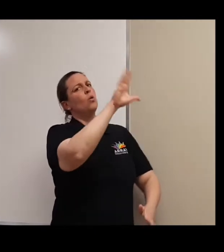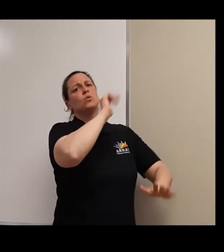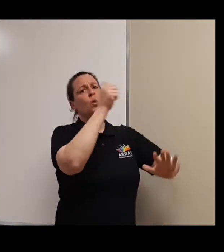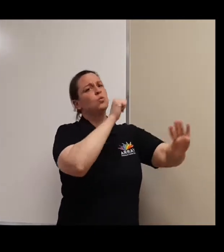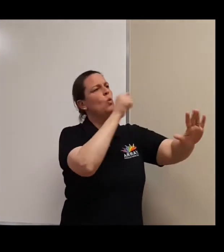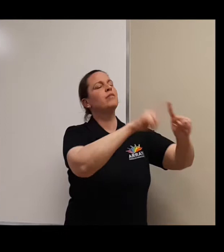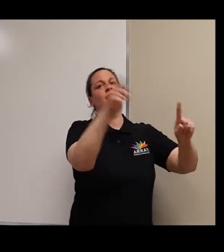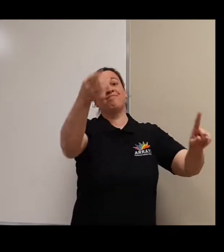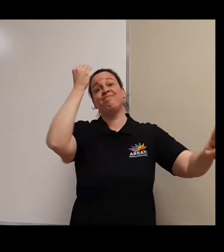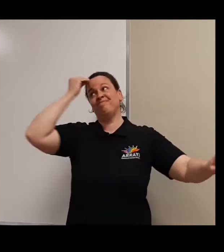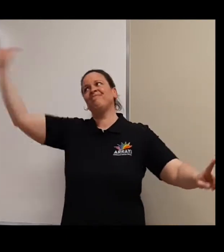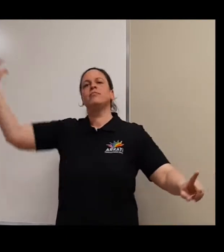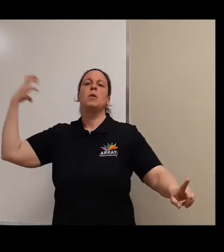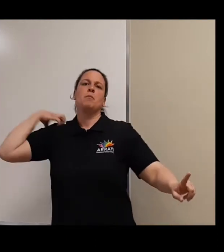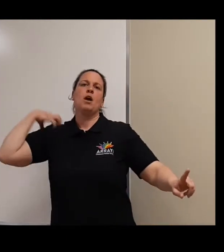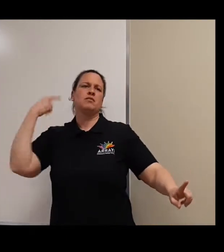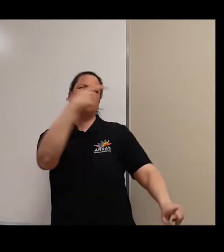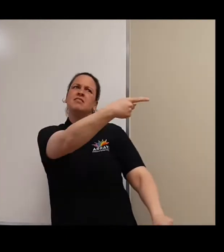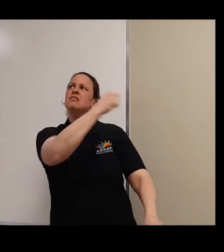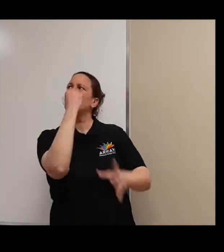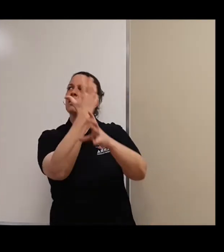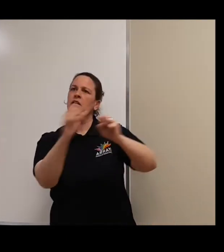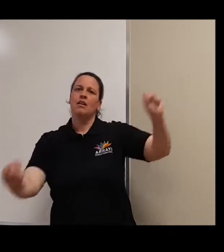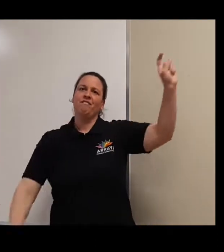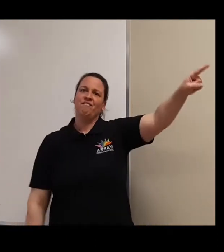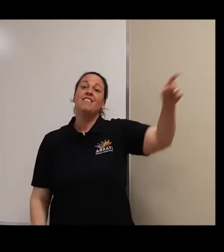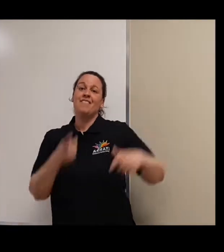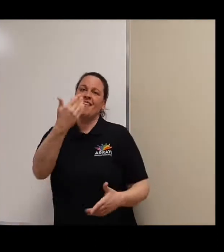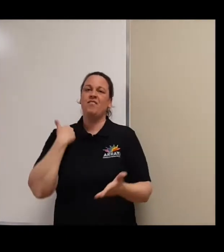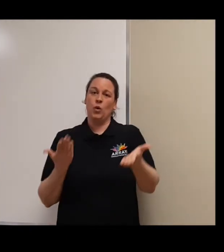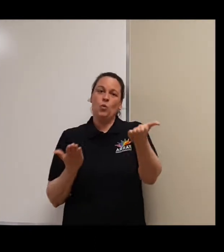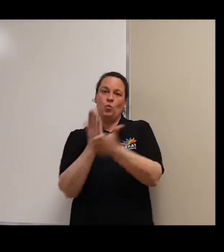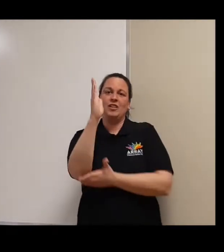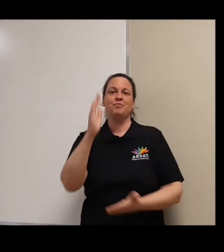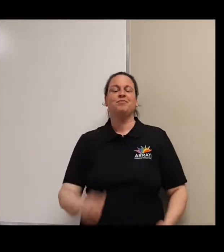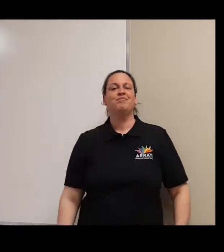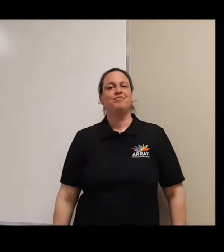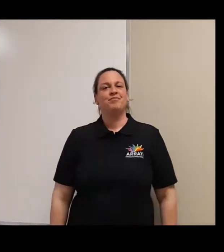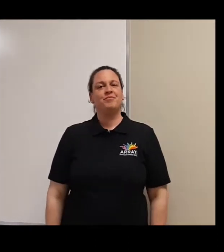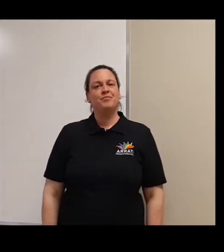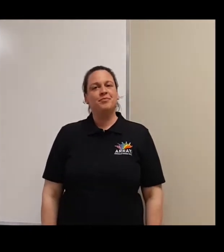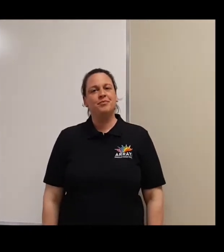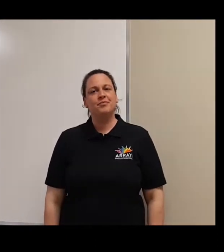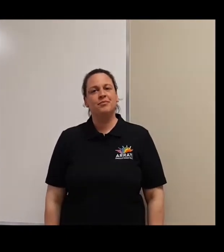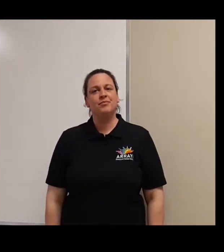you can report them to the supervisor. These are your rights at work.